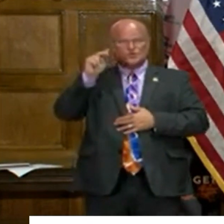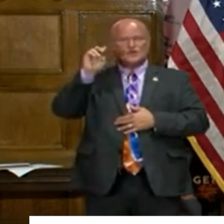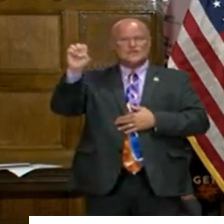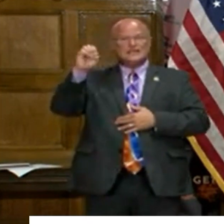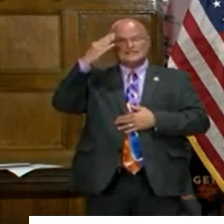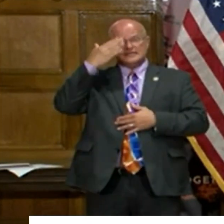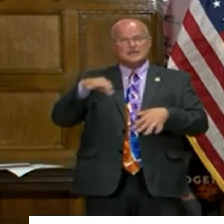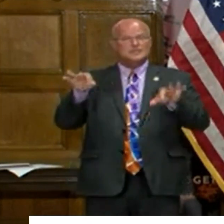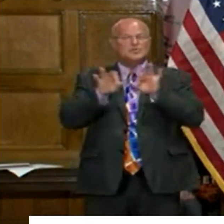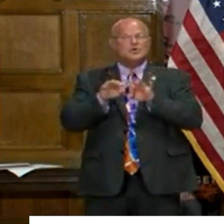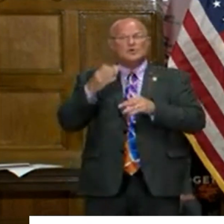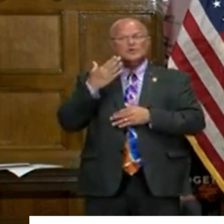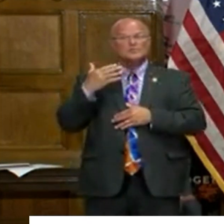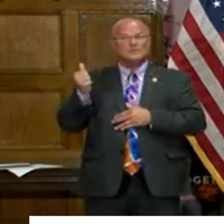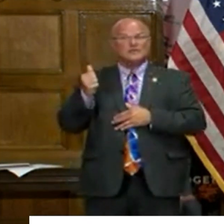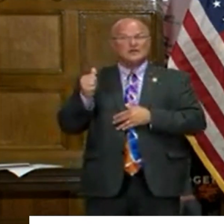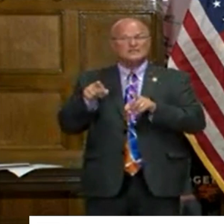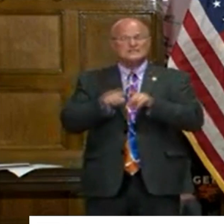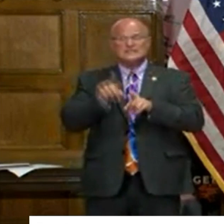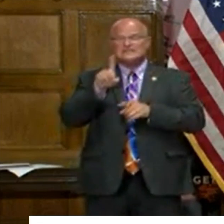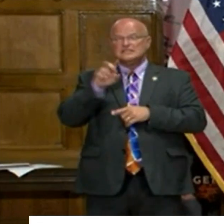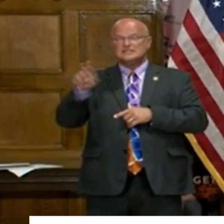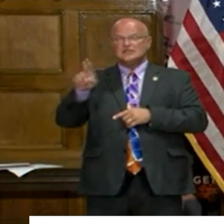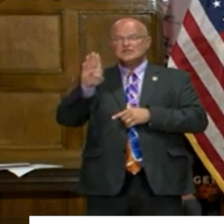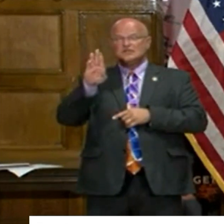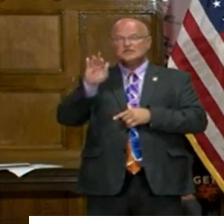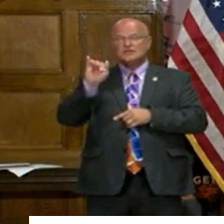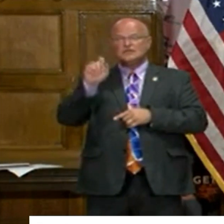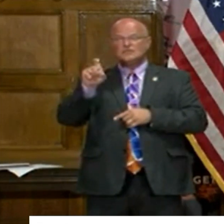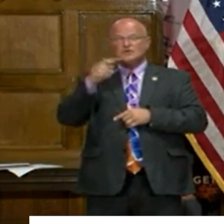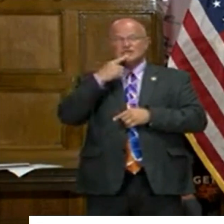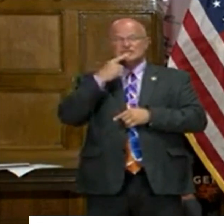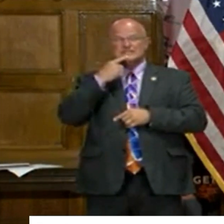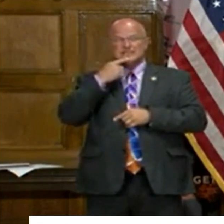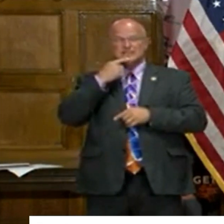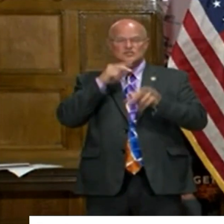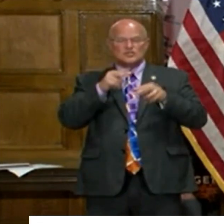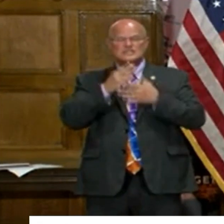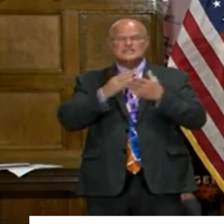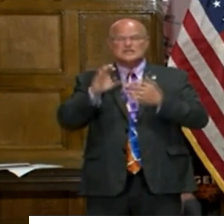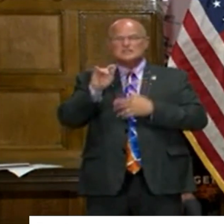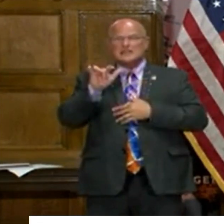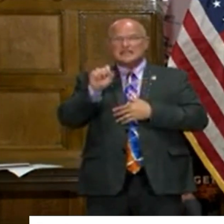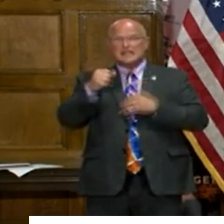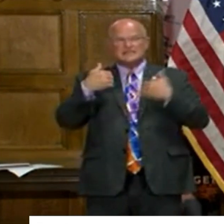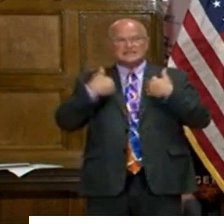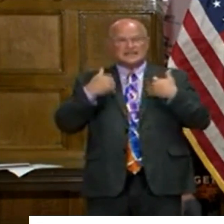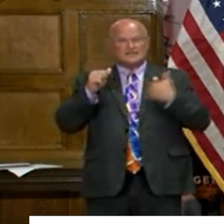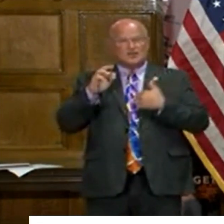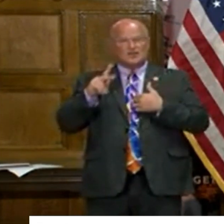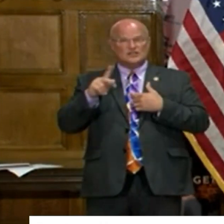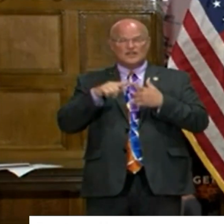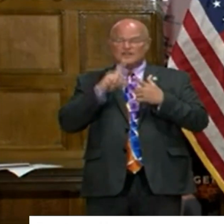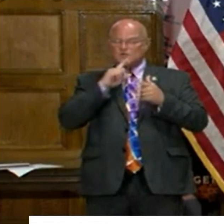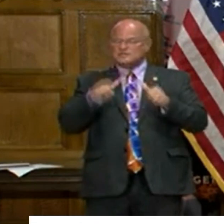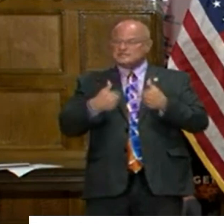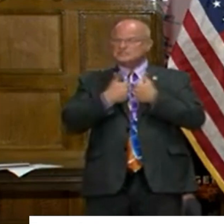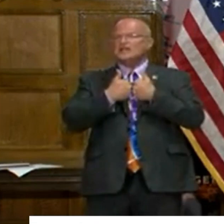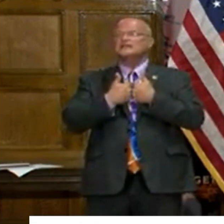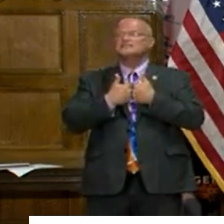because as Dr. Birx pointed out, you look at some of the counties that we have in Arkansas that are